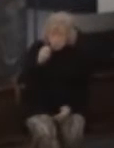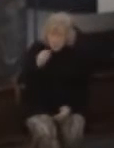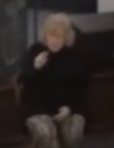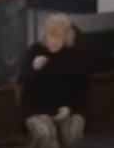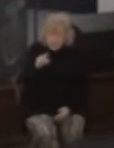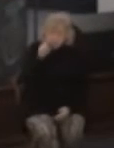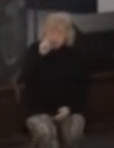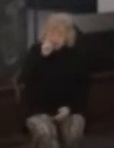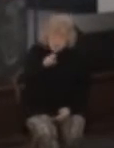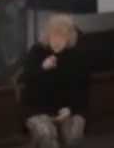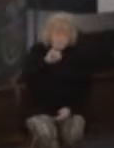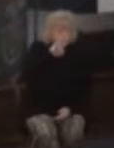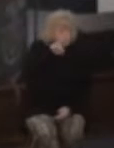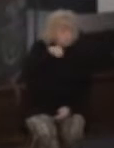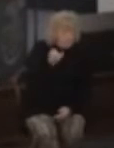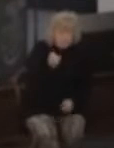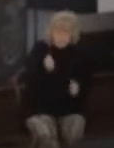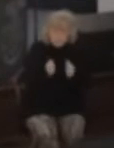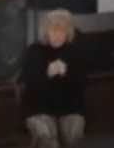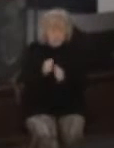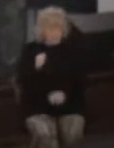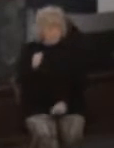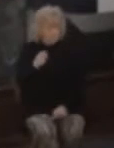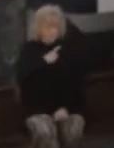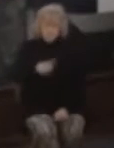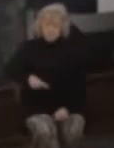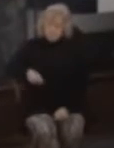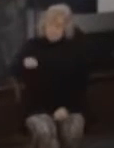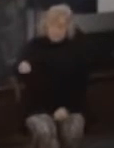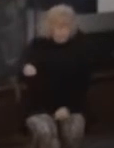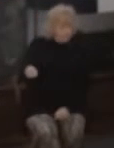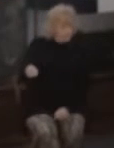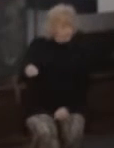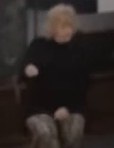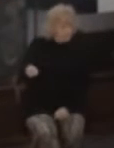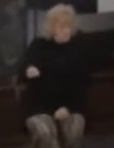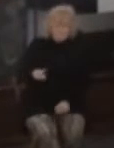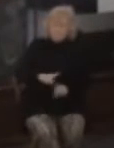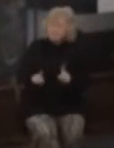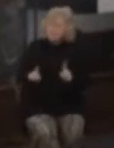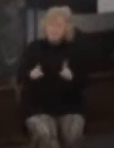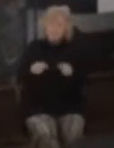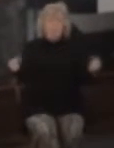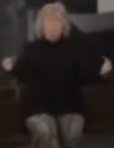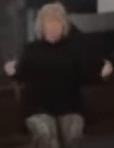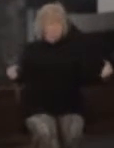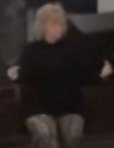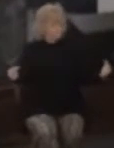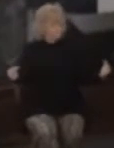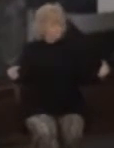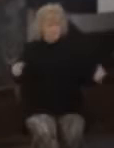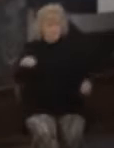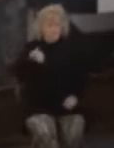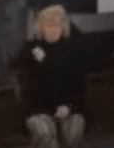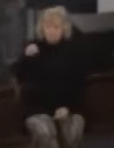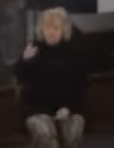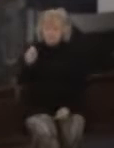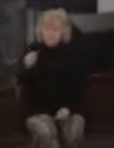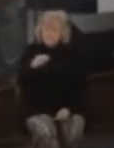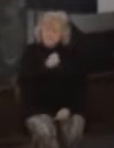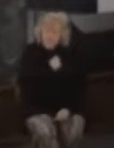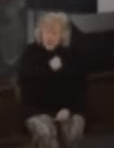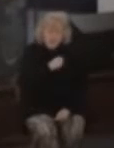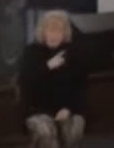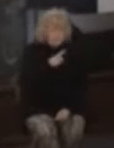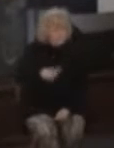that it was Jonathan. But instead of giving in to jealousy or fear, Jonathan reached outward with love. Now, there are a couple of